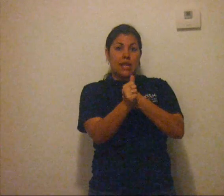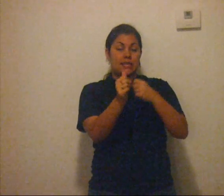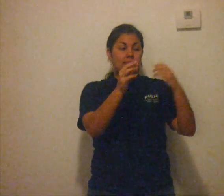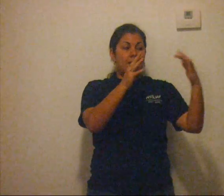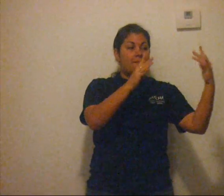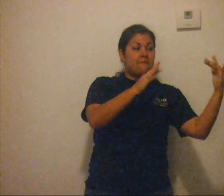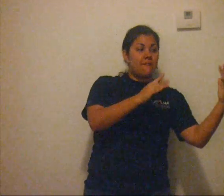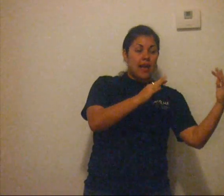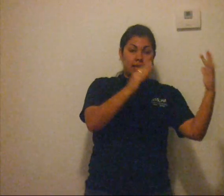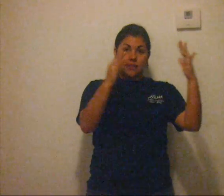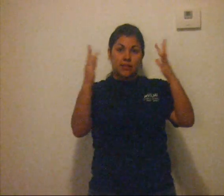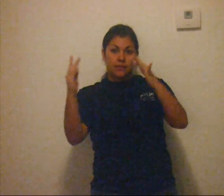perilous fight.